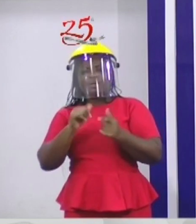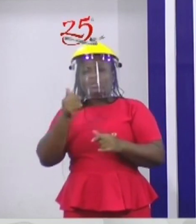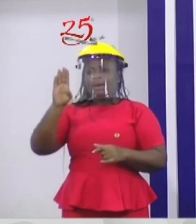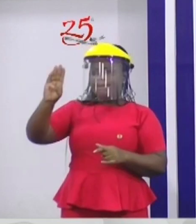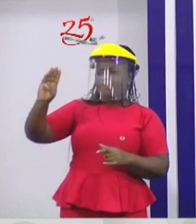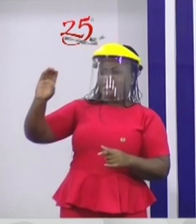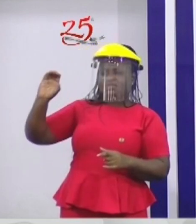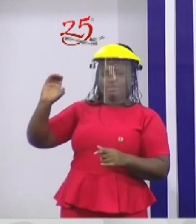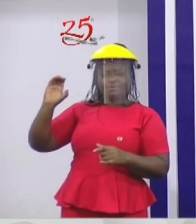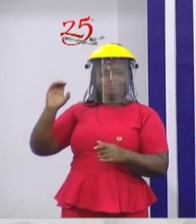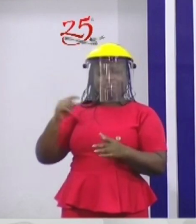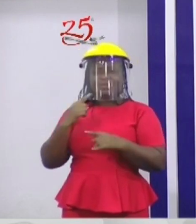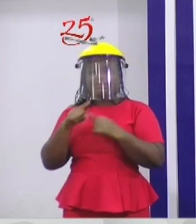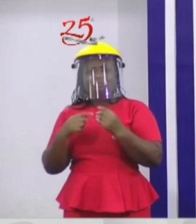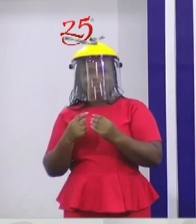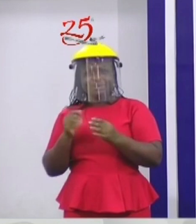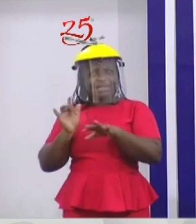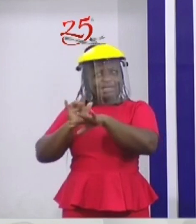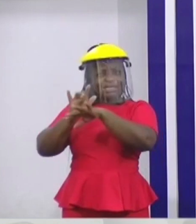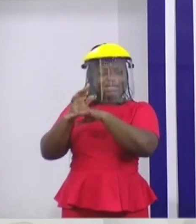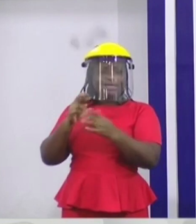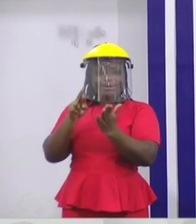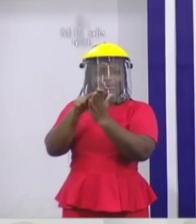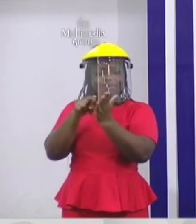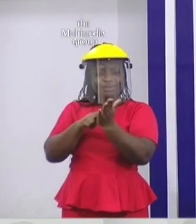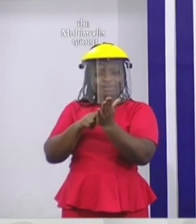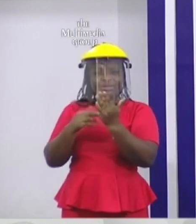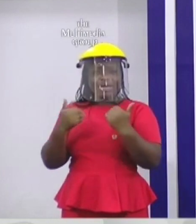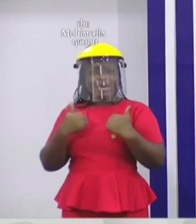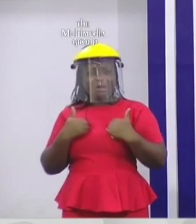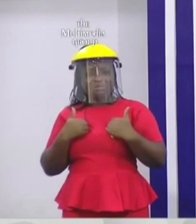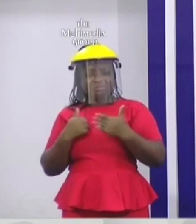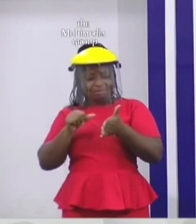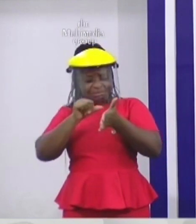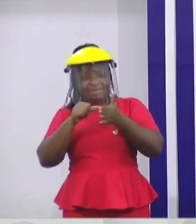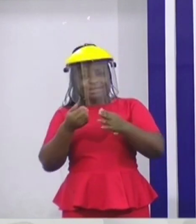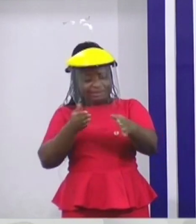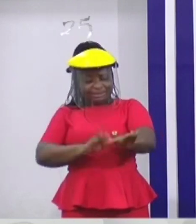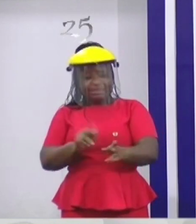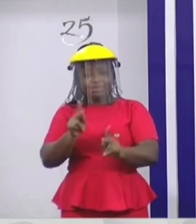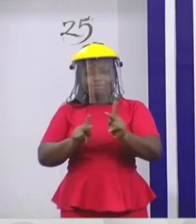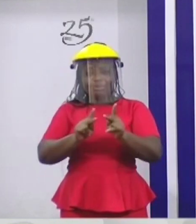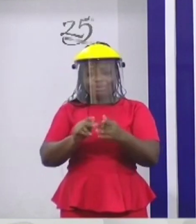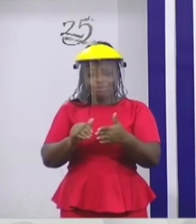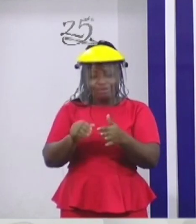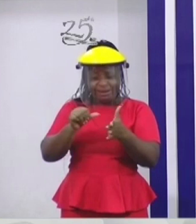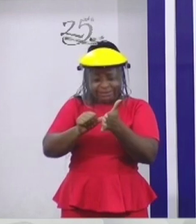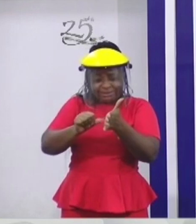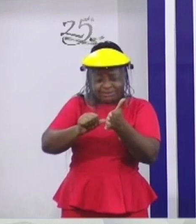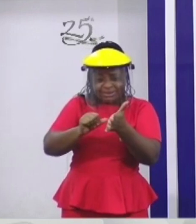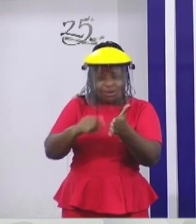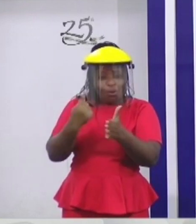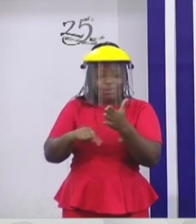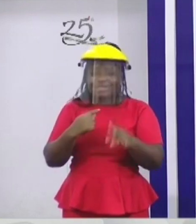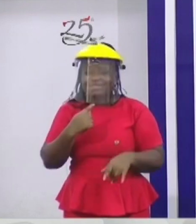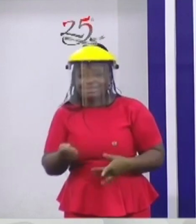BBC about earlier reports that we were conducting autopsies. Can you confirm that? Have those autopsies been done? What did it say, especially